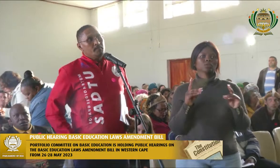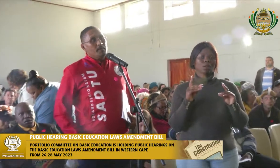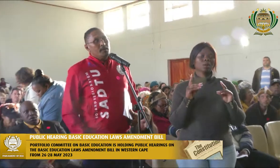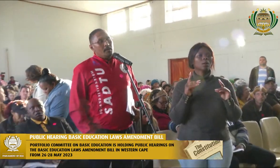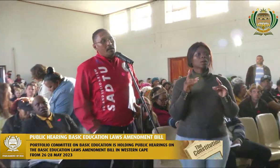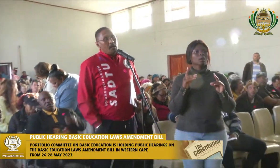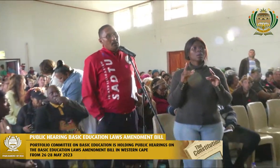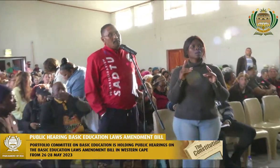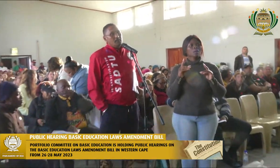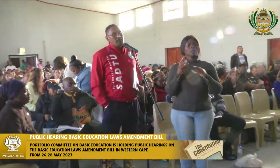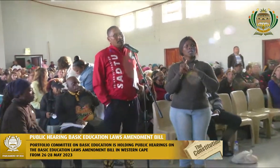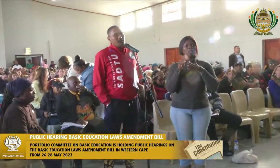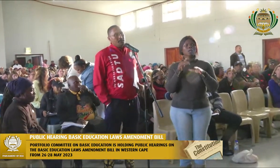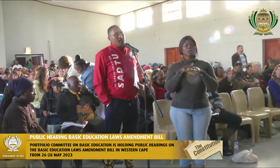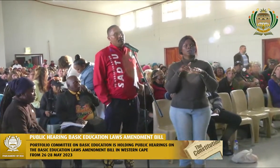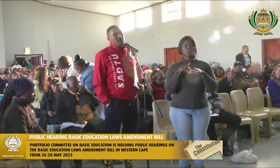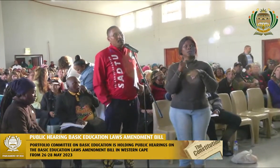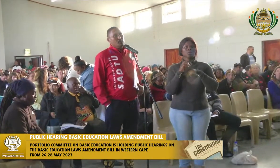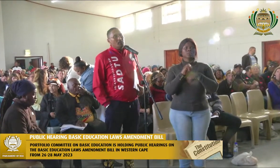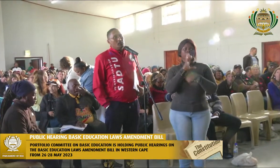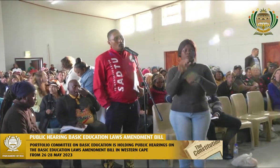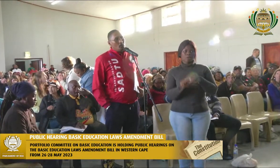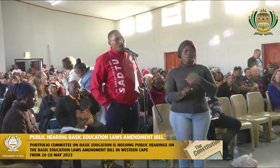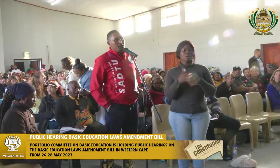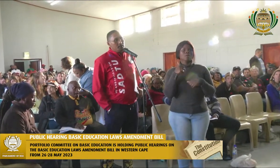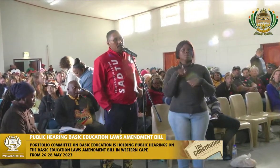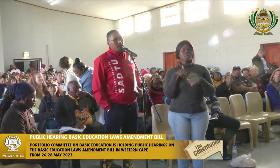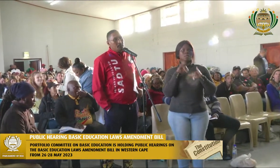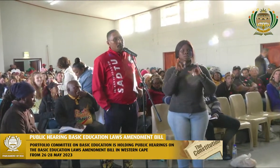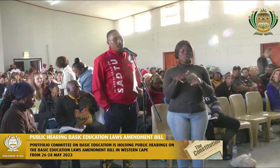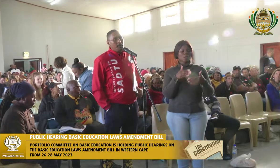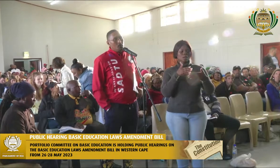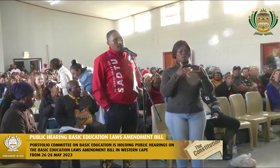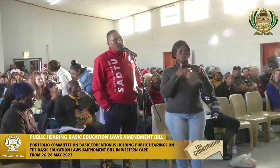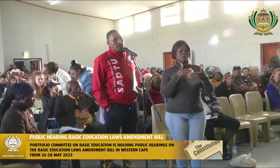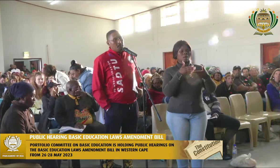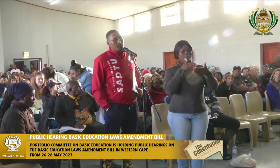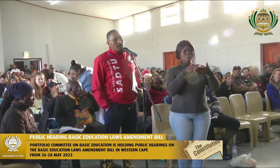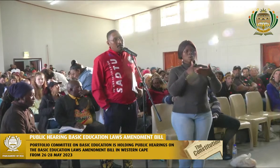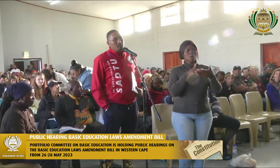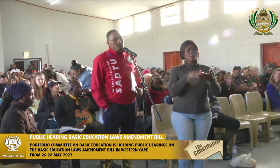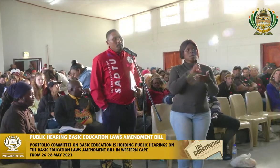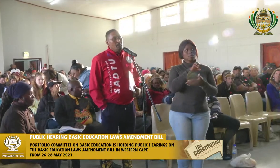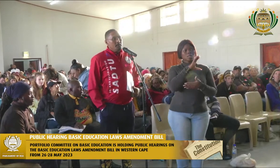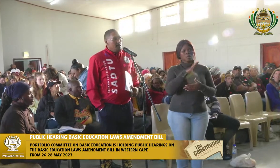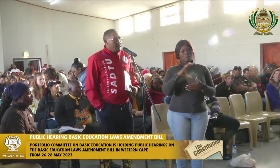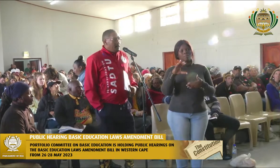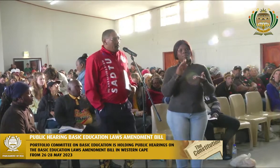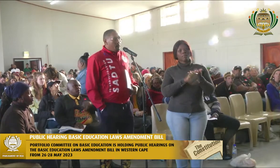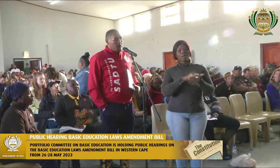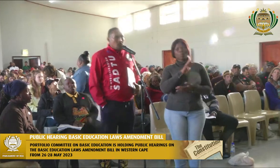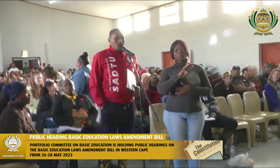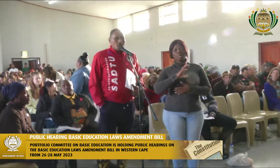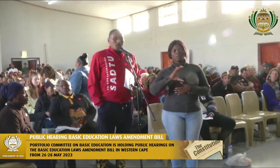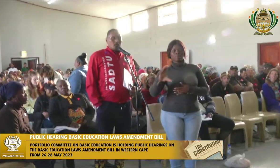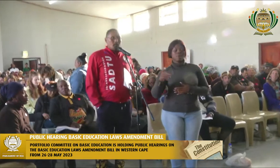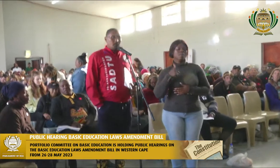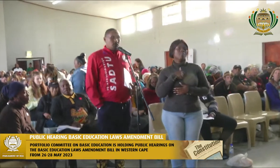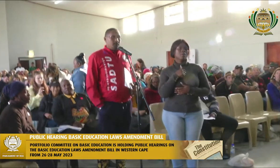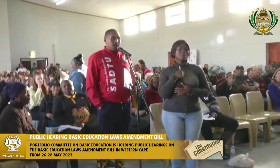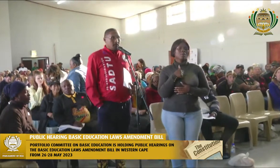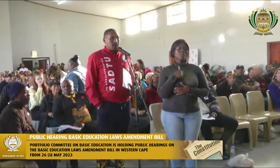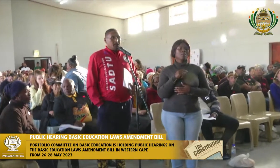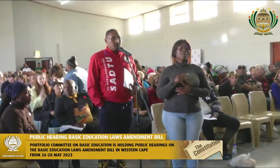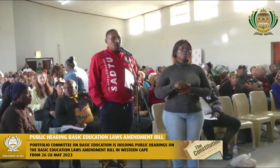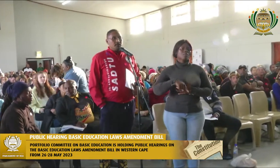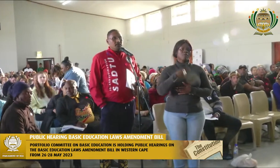country. I'm staying and living on the border of the Eastern Cape and Western Cape in Harlem. First of all, Comrade